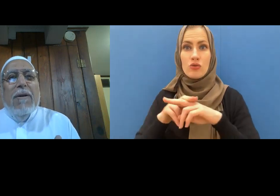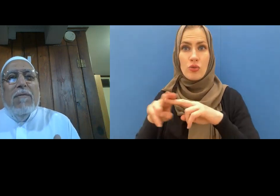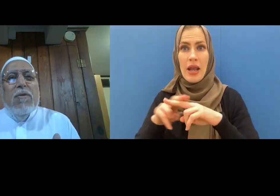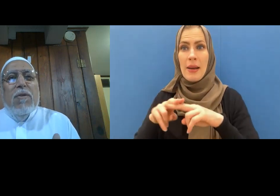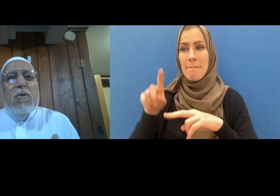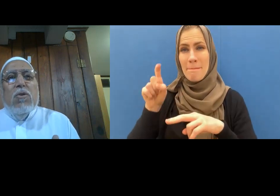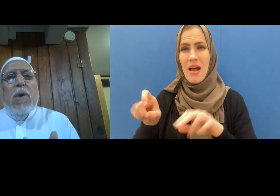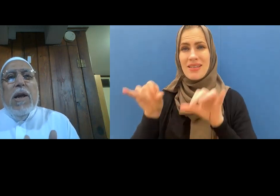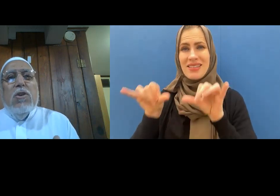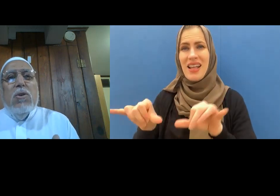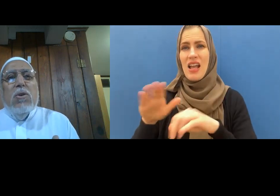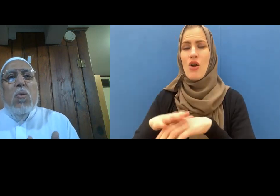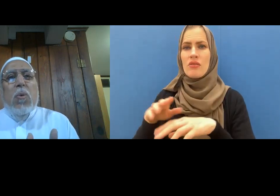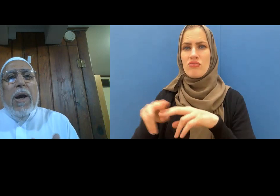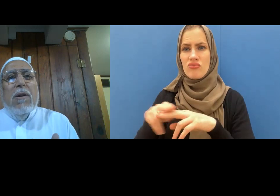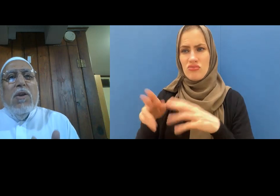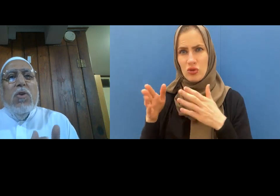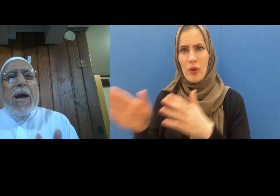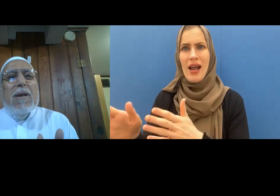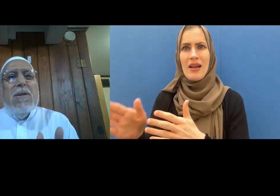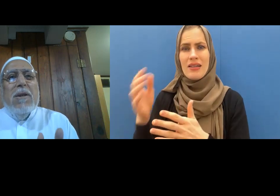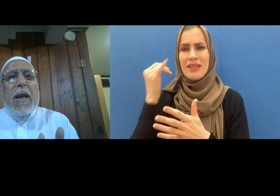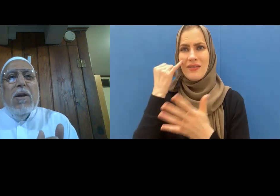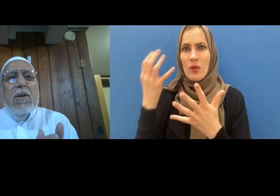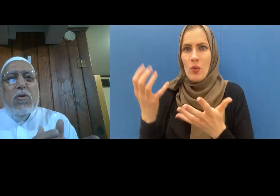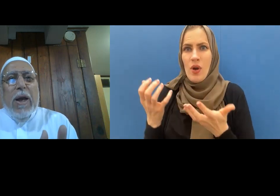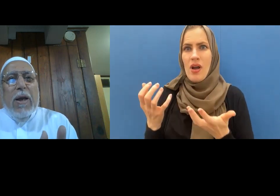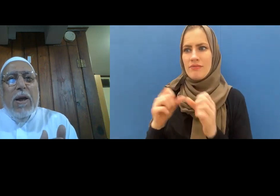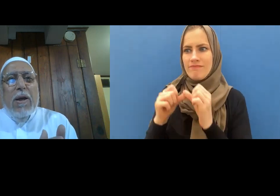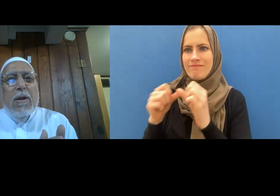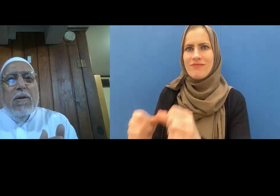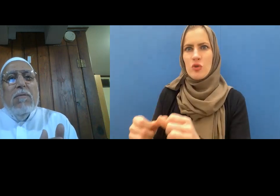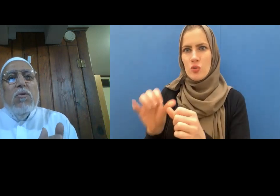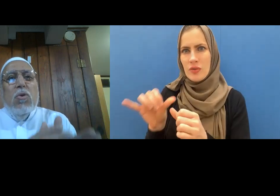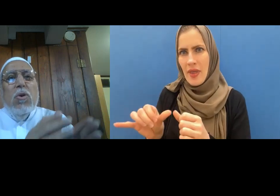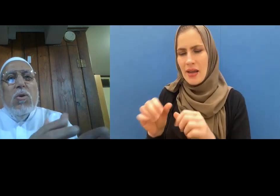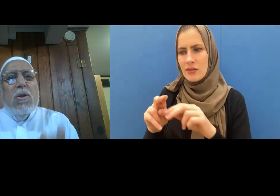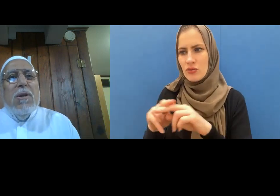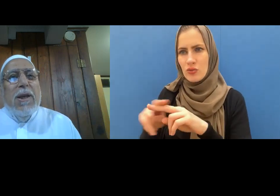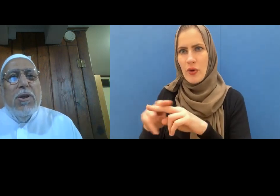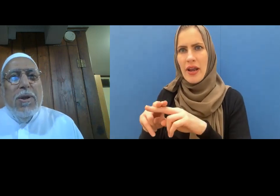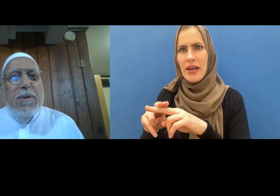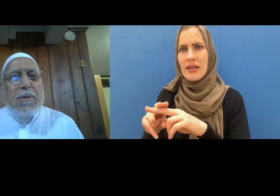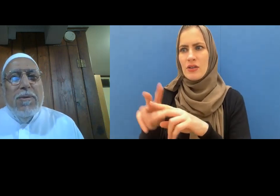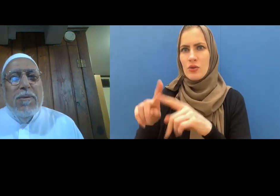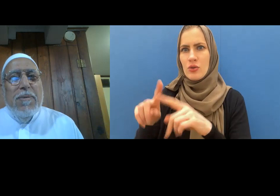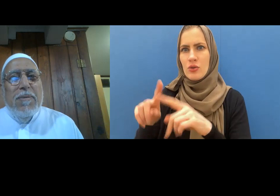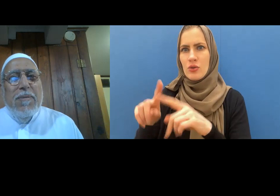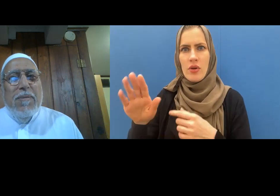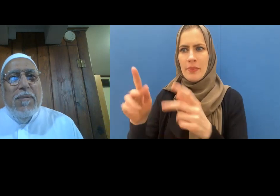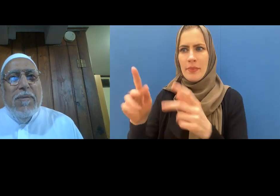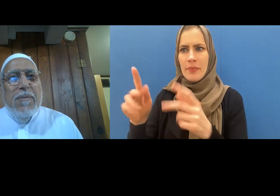track to get you where the tracks take the train to your destination.